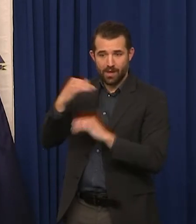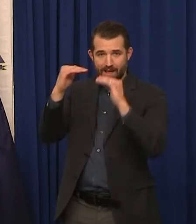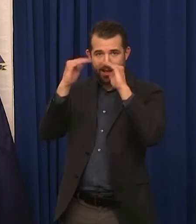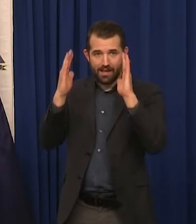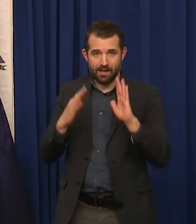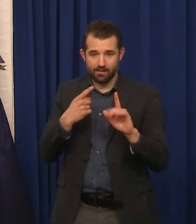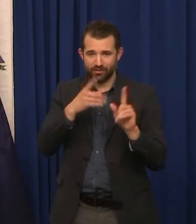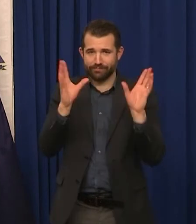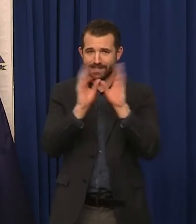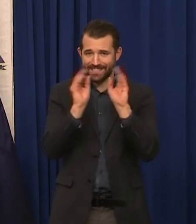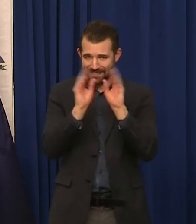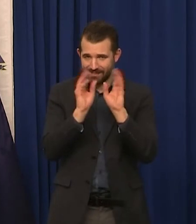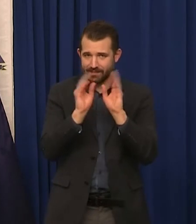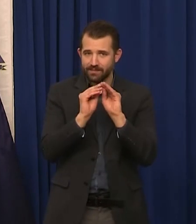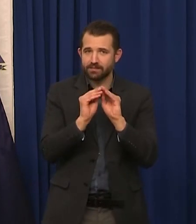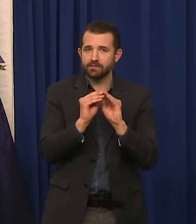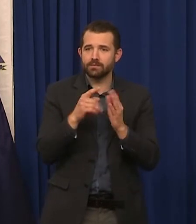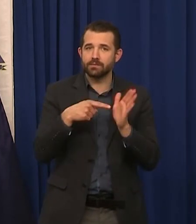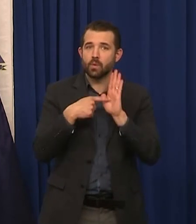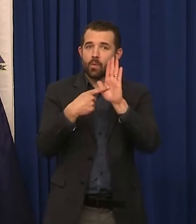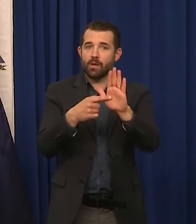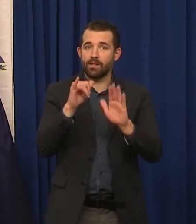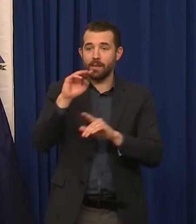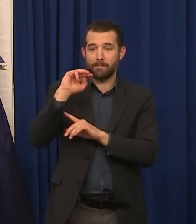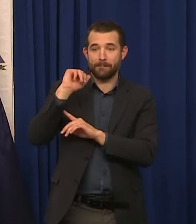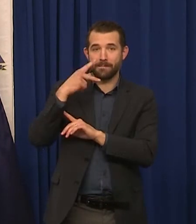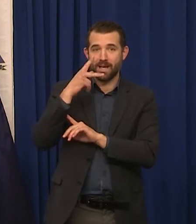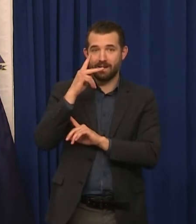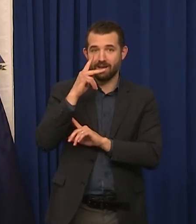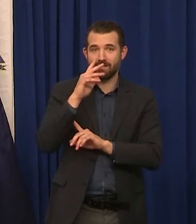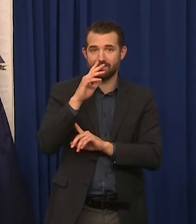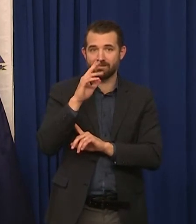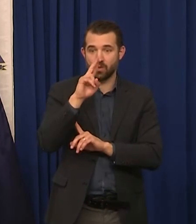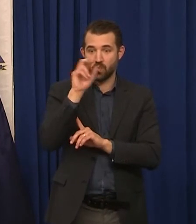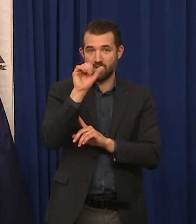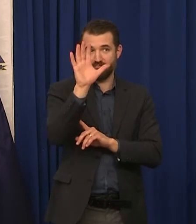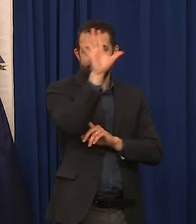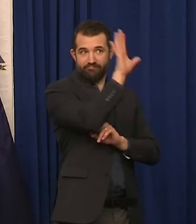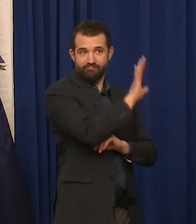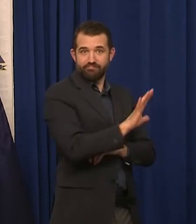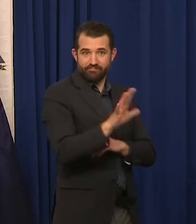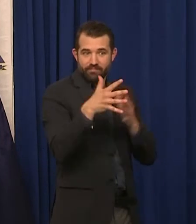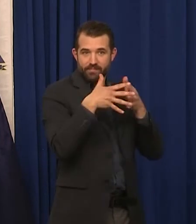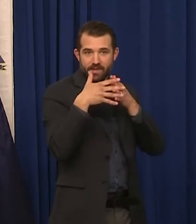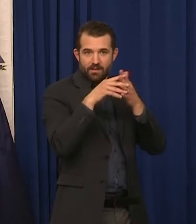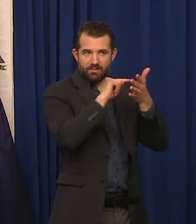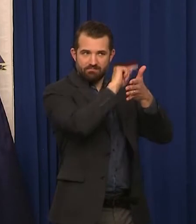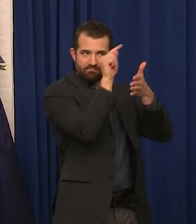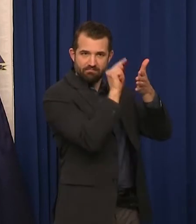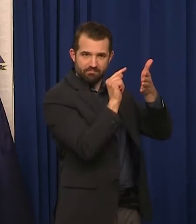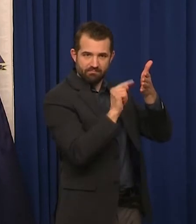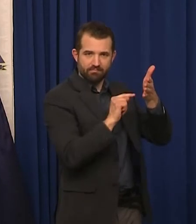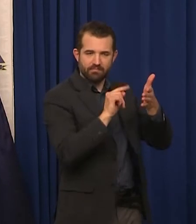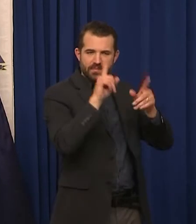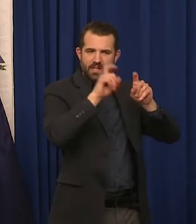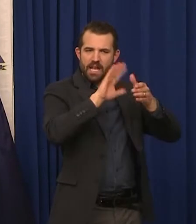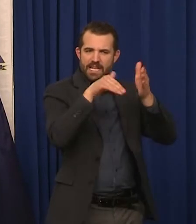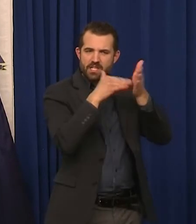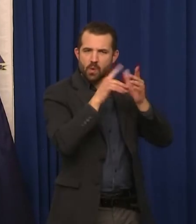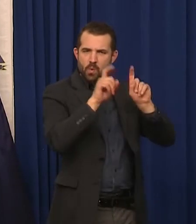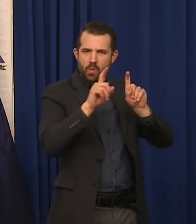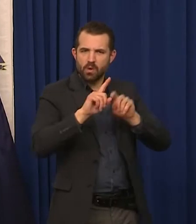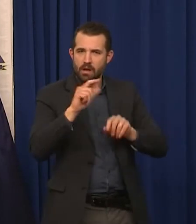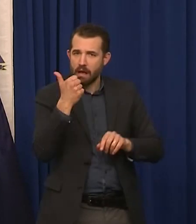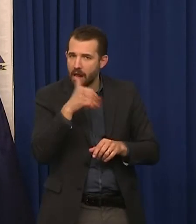map of the whole U.S. with all of the testing centers. Were there any identified new to you in Maine, or are some federal facilities